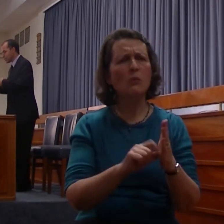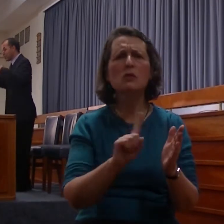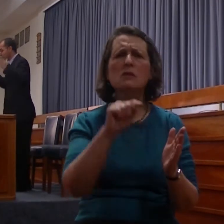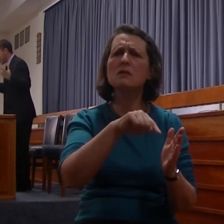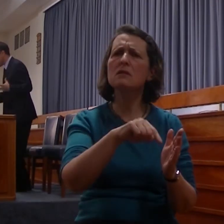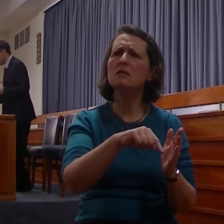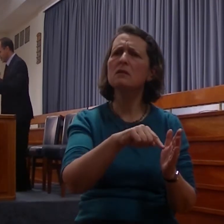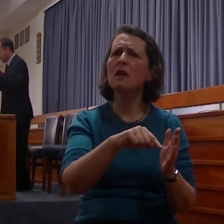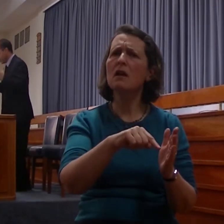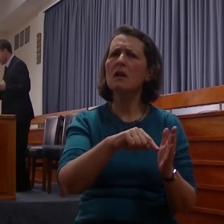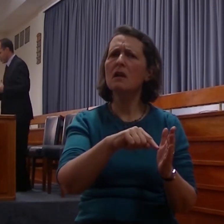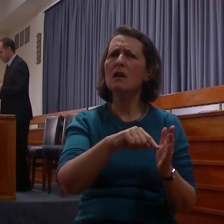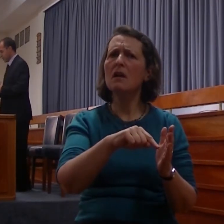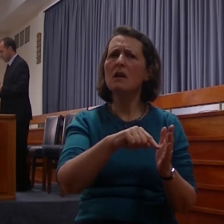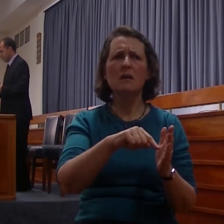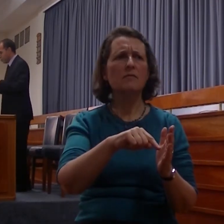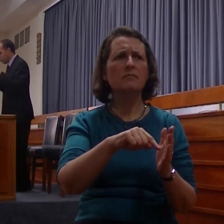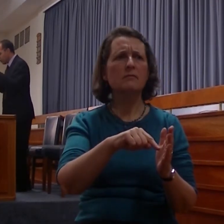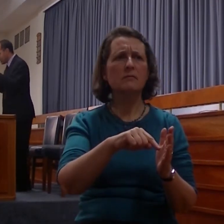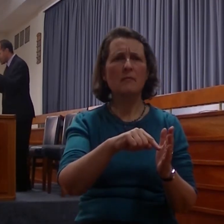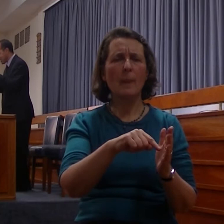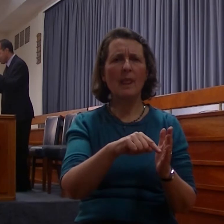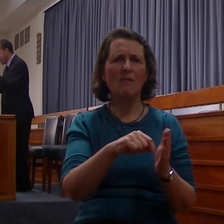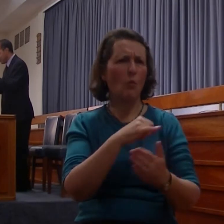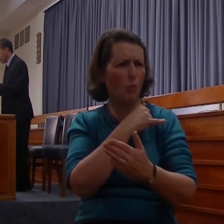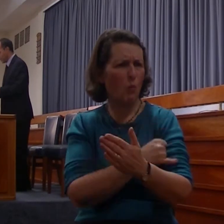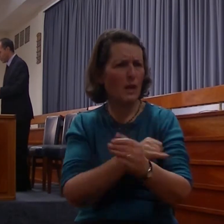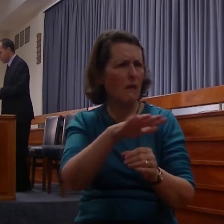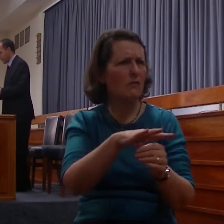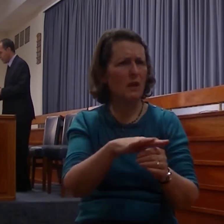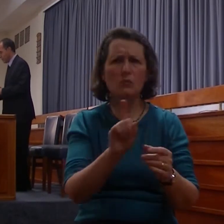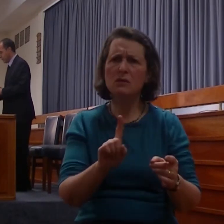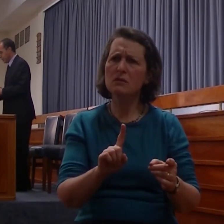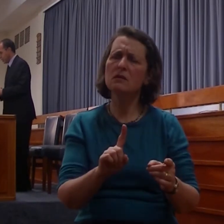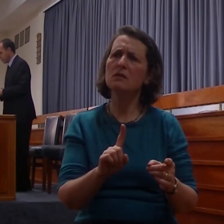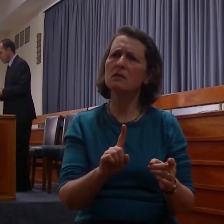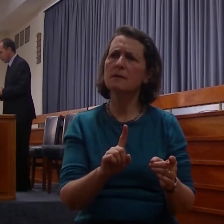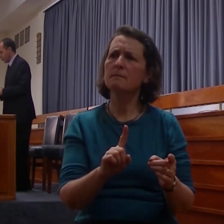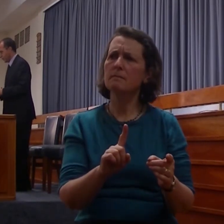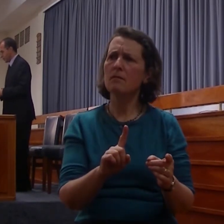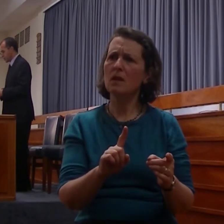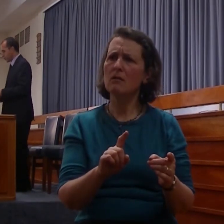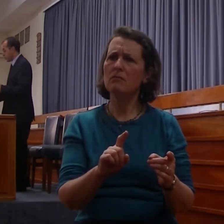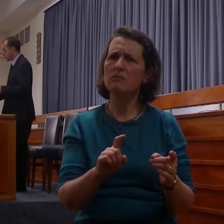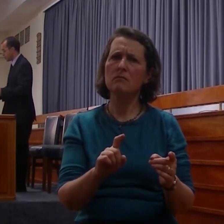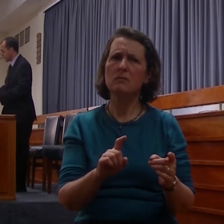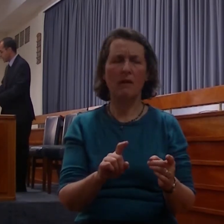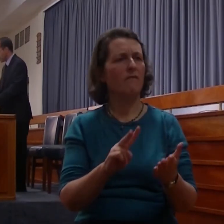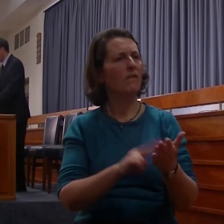situation, a terrible state to be in. But what is the problem? What is the crack in the